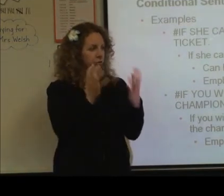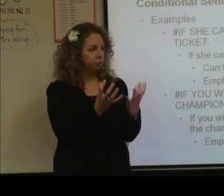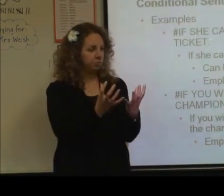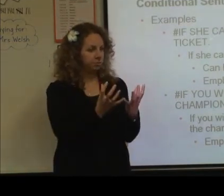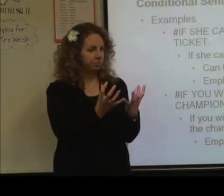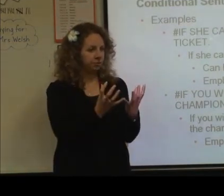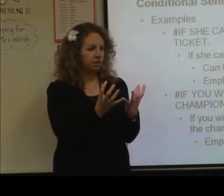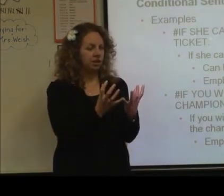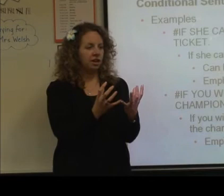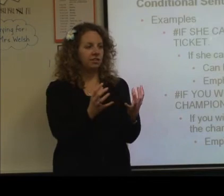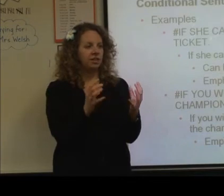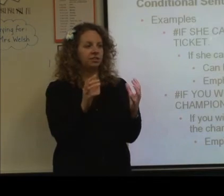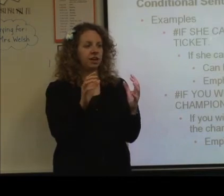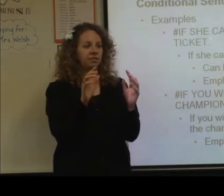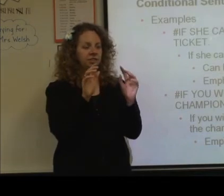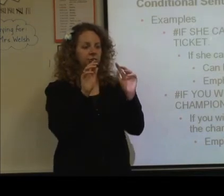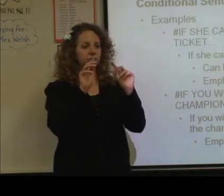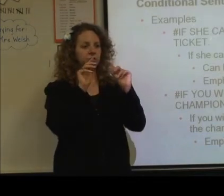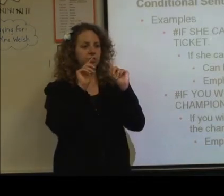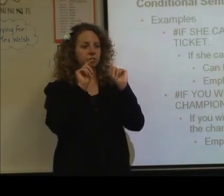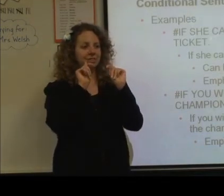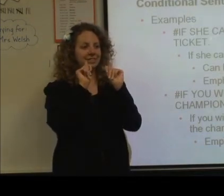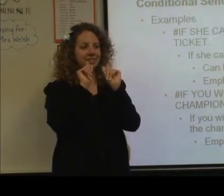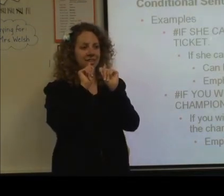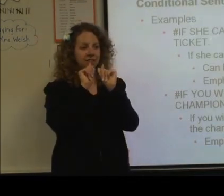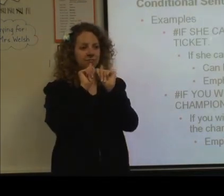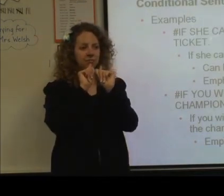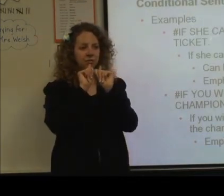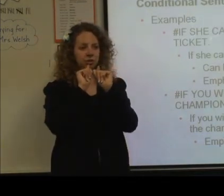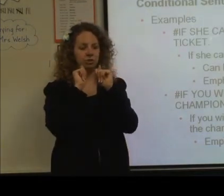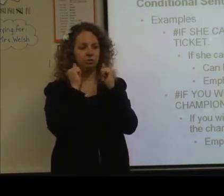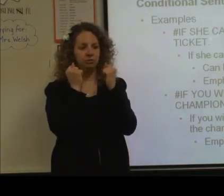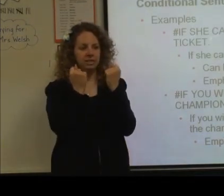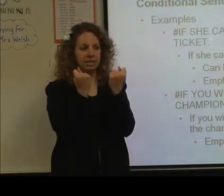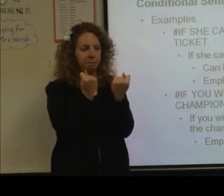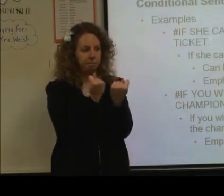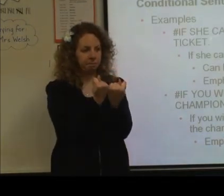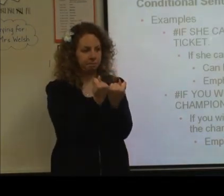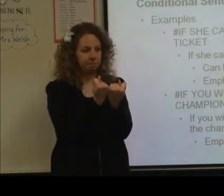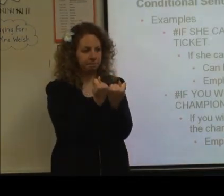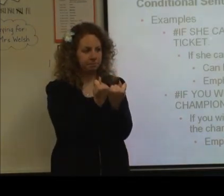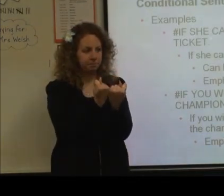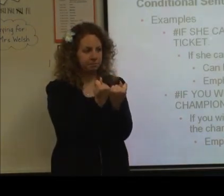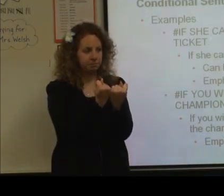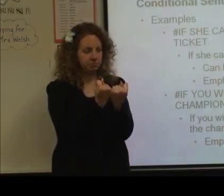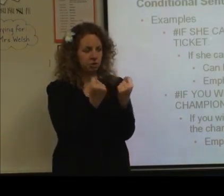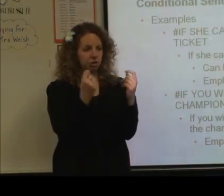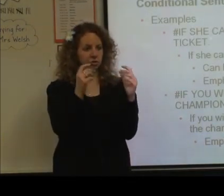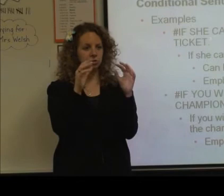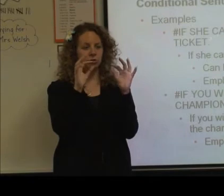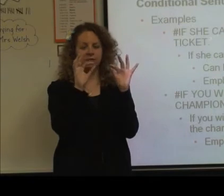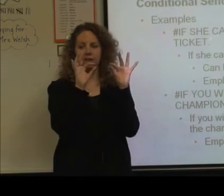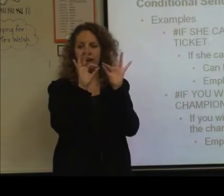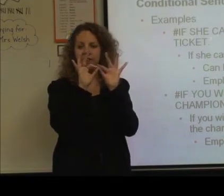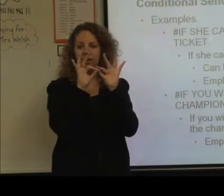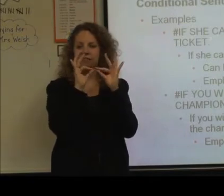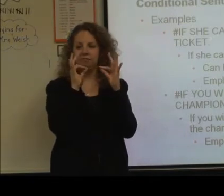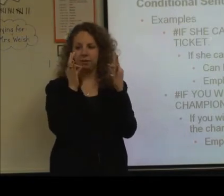group. And then the other thing you can do is you can do it with a team. You can do team. You can also do it with an F and have